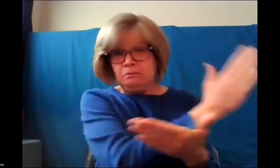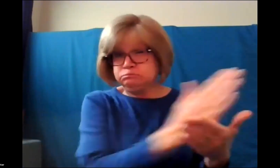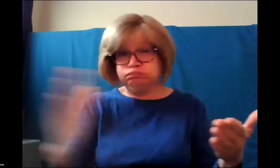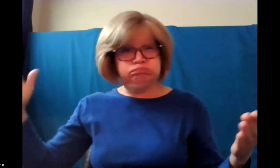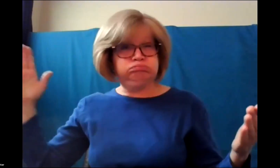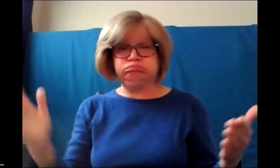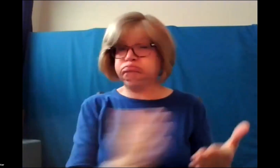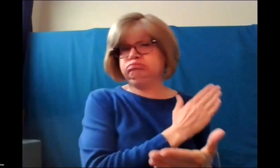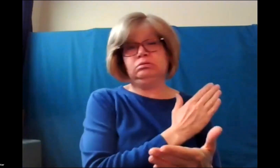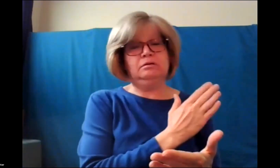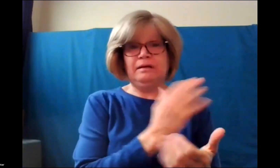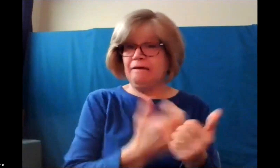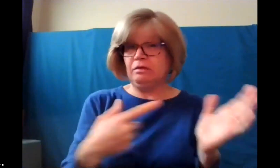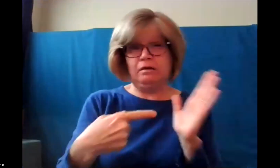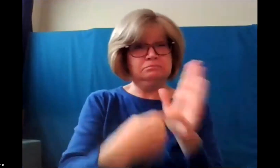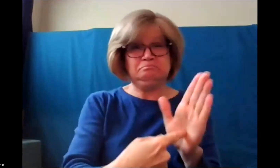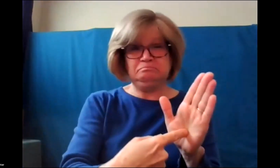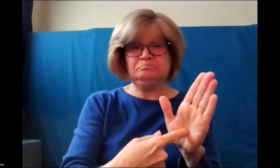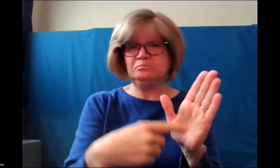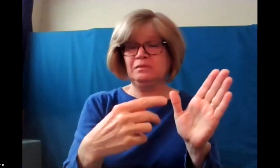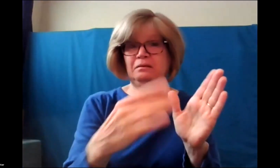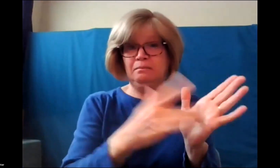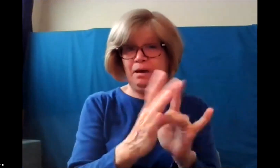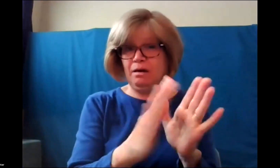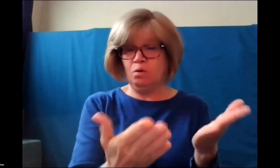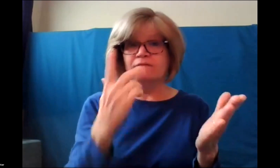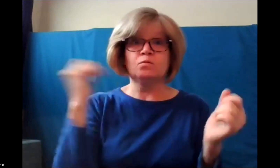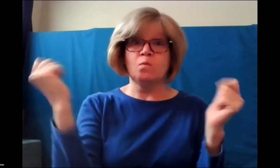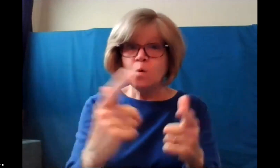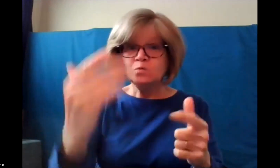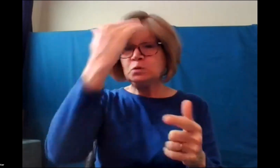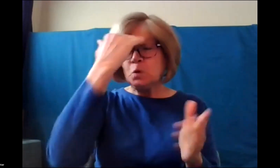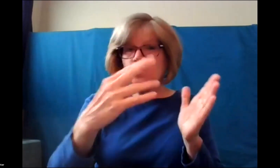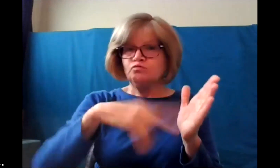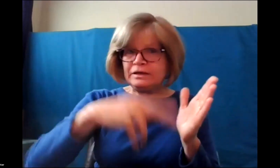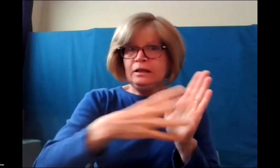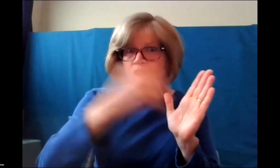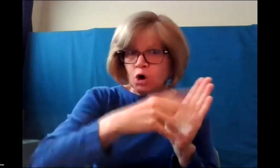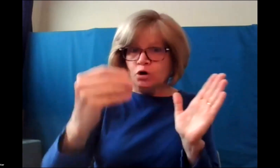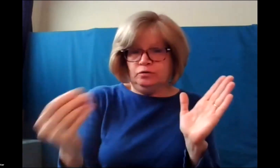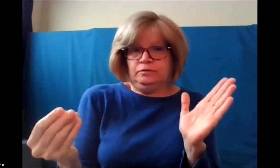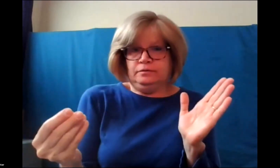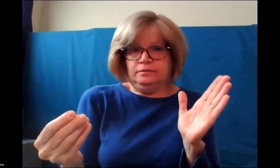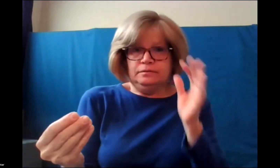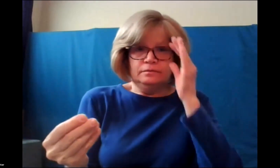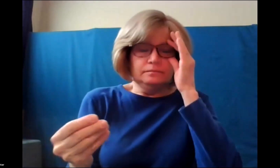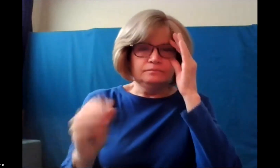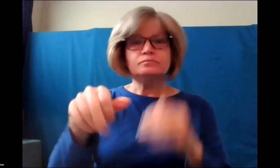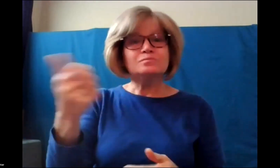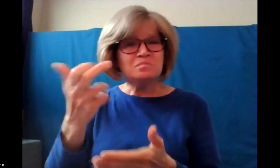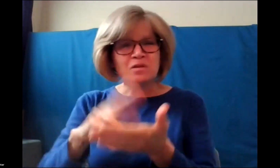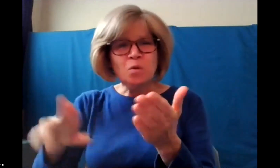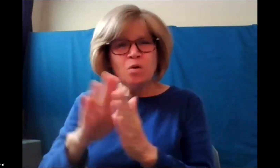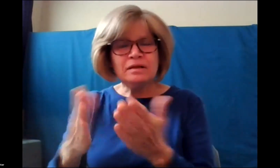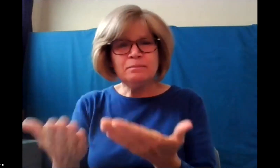all are revealed for anyone to know and to learn from. I mean, what other holy book